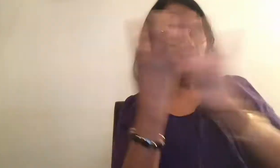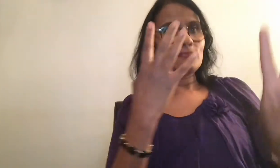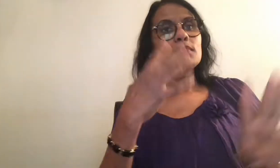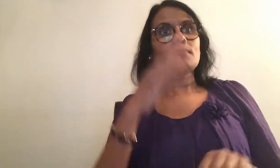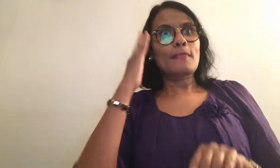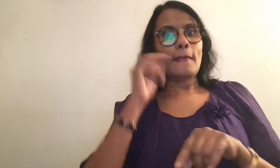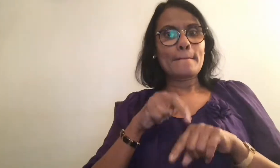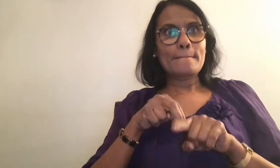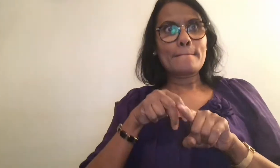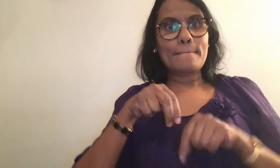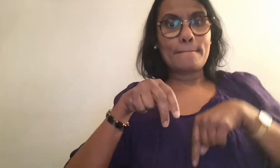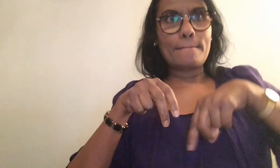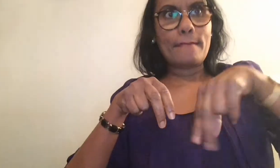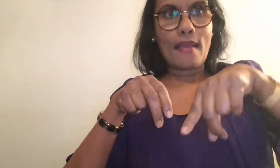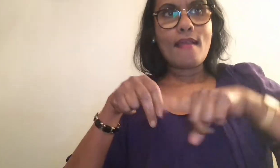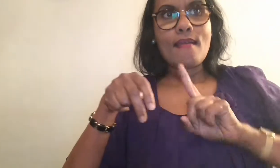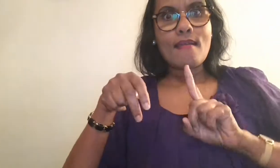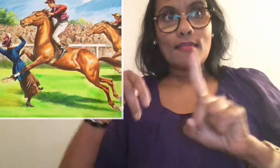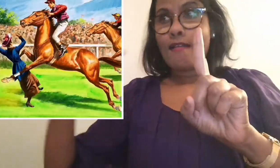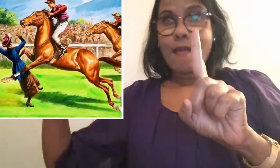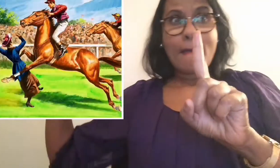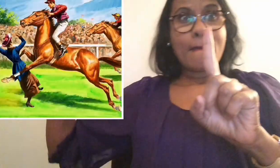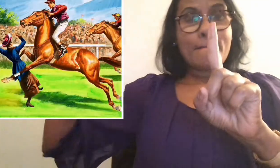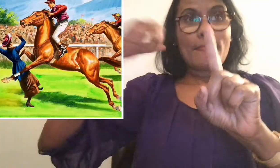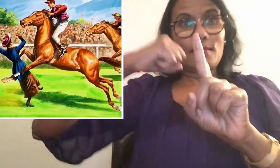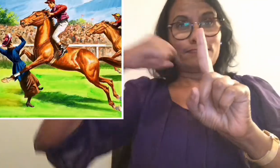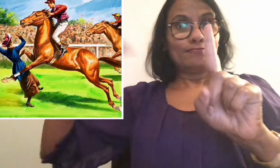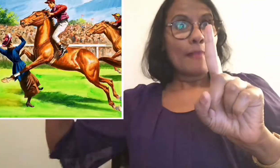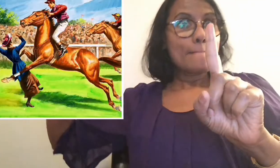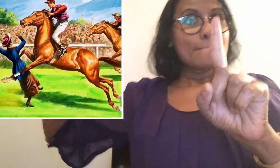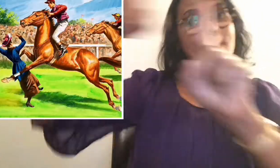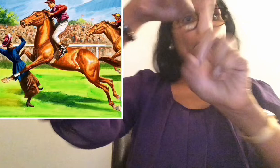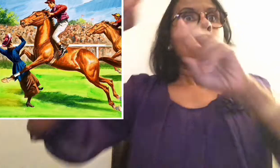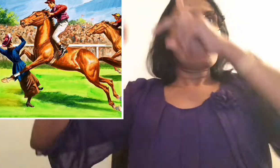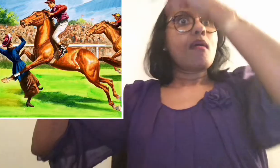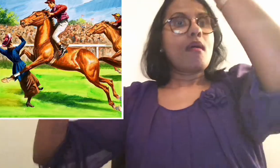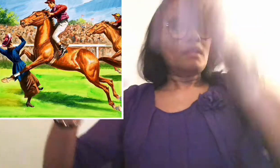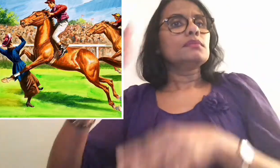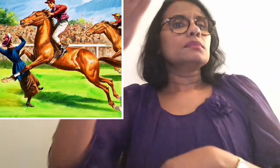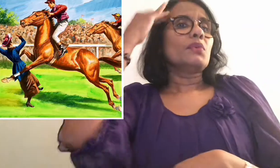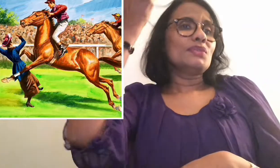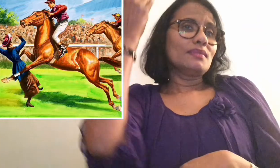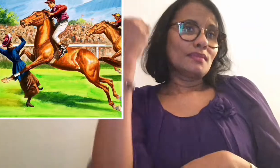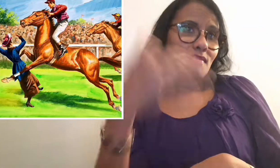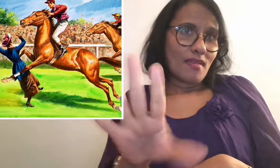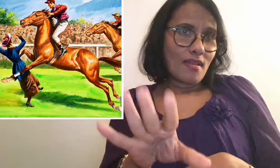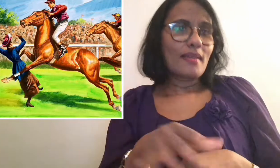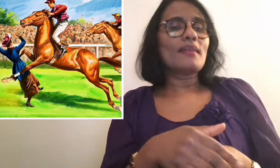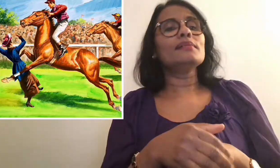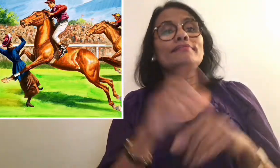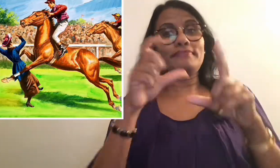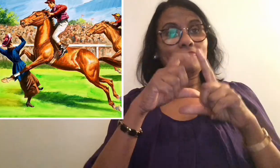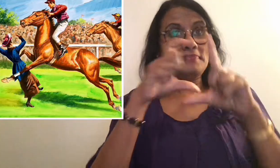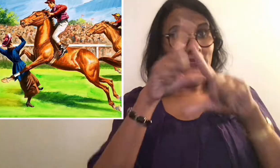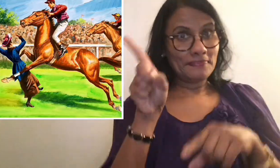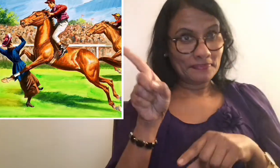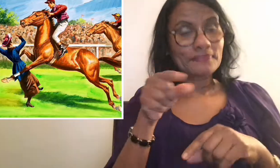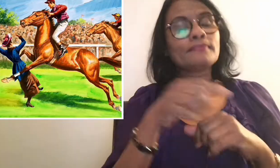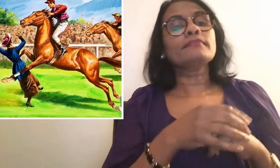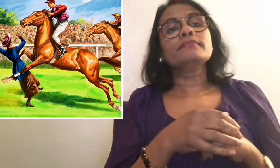anything abnormal with the kidneys nor the pancreas. She's not showing any sign of dehydration. Okay. What I did find, I found a large amount of mixed bacteria on the rectum smear.